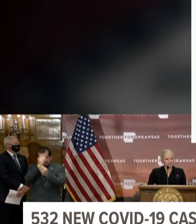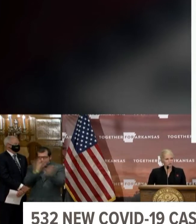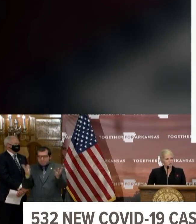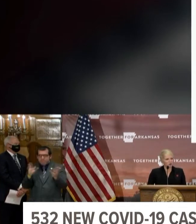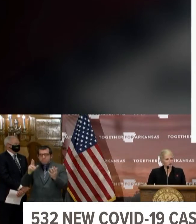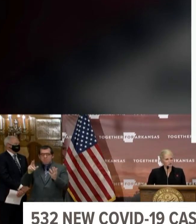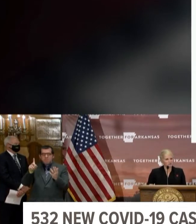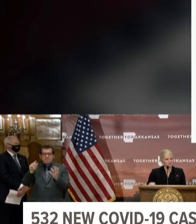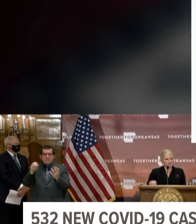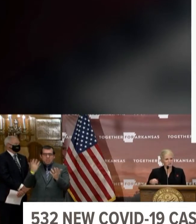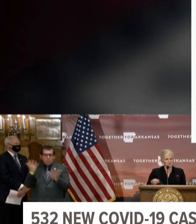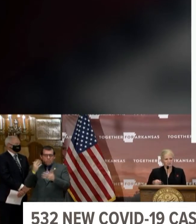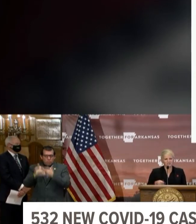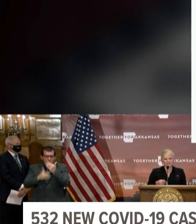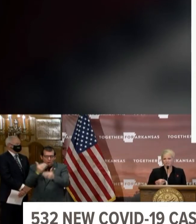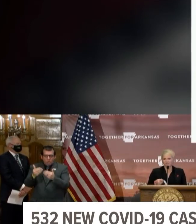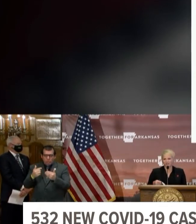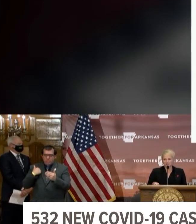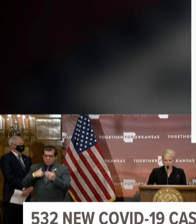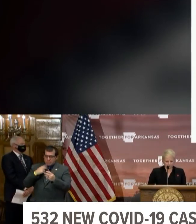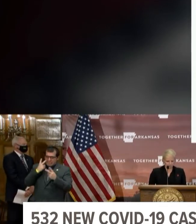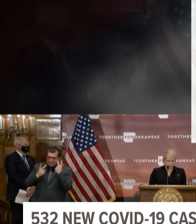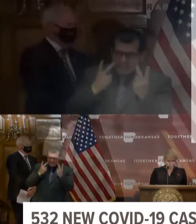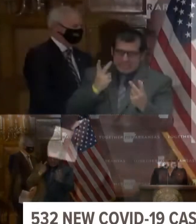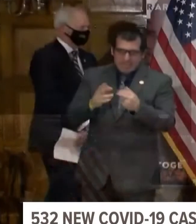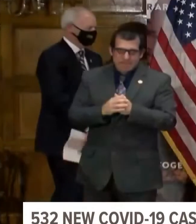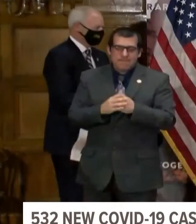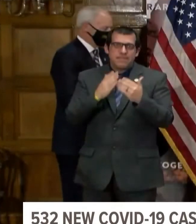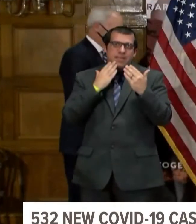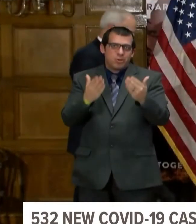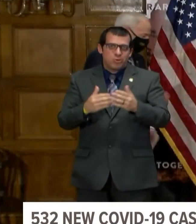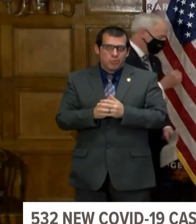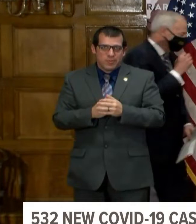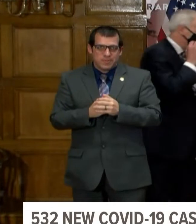on the progress as we see it. Thank you.